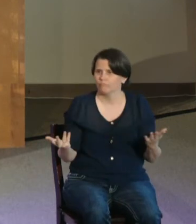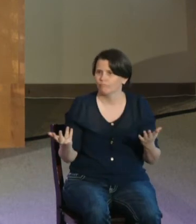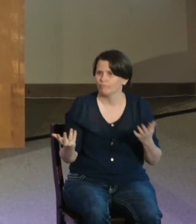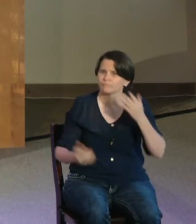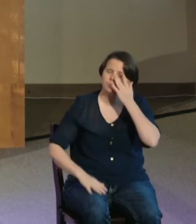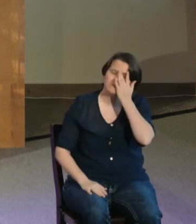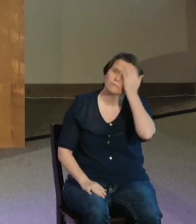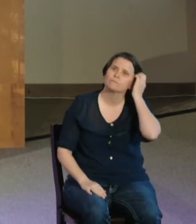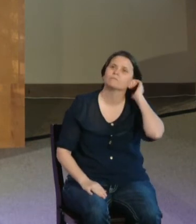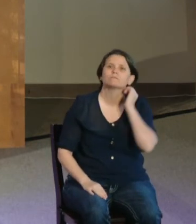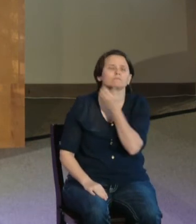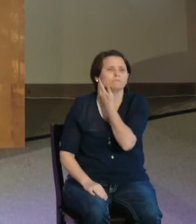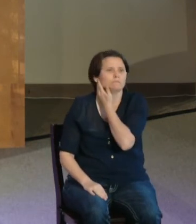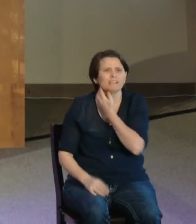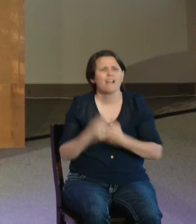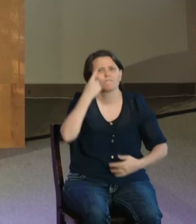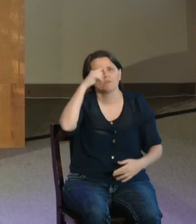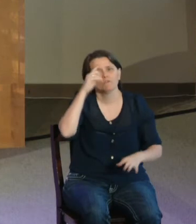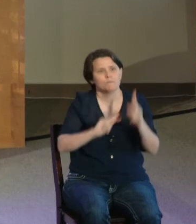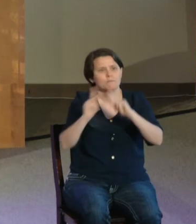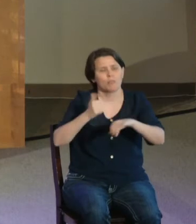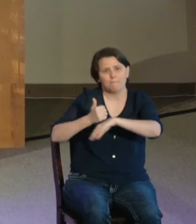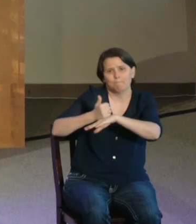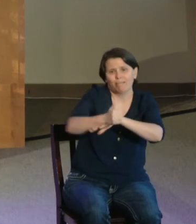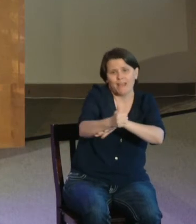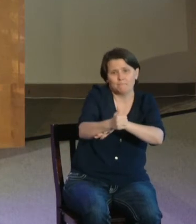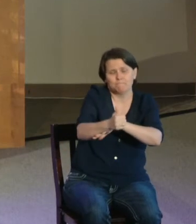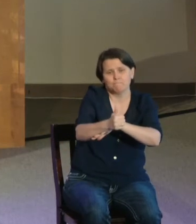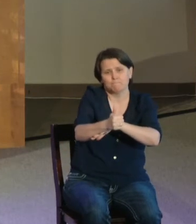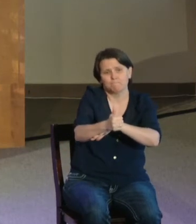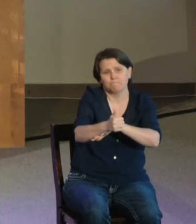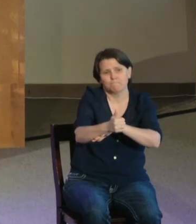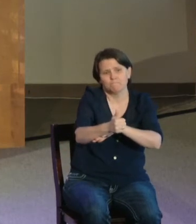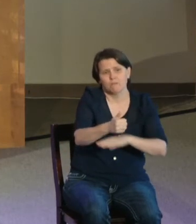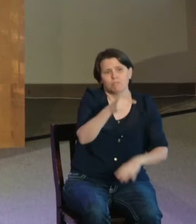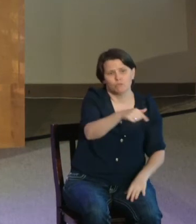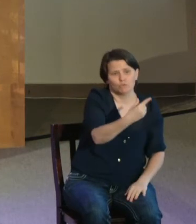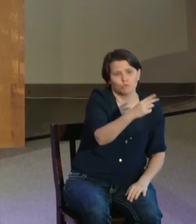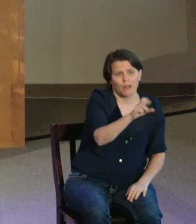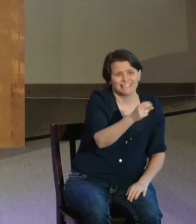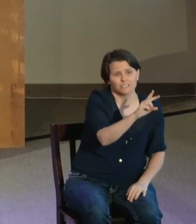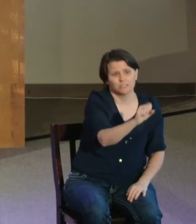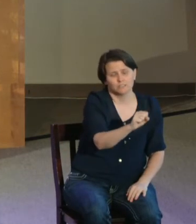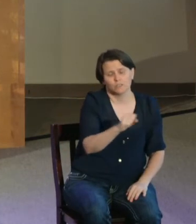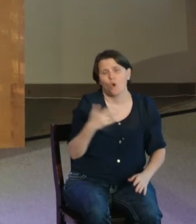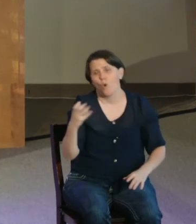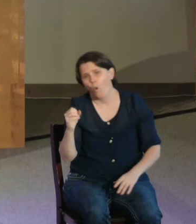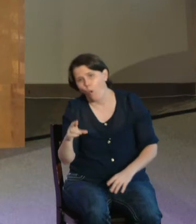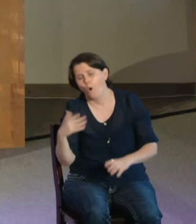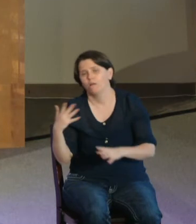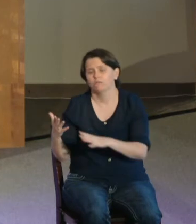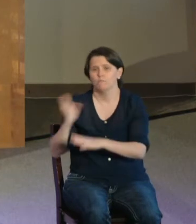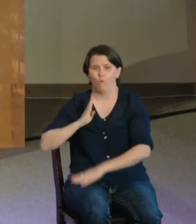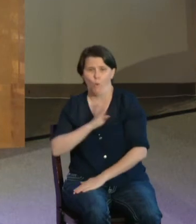And for those who blame the Grandins, or maybe the board of directors, or maybe the staff, for the